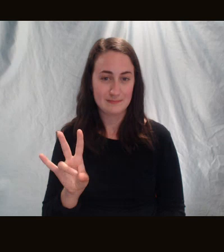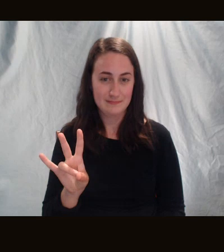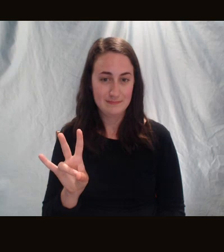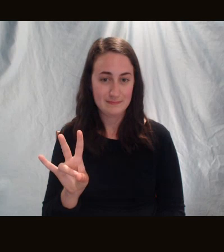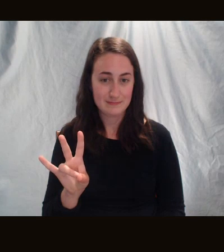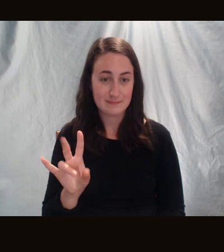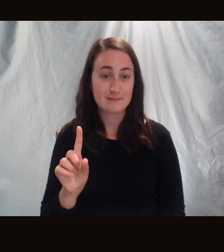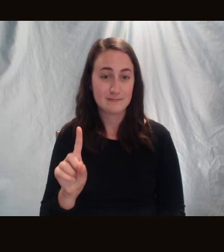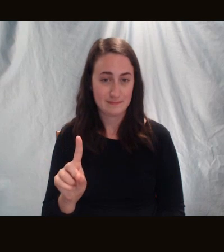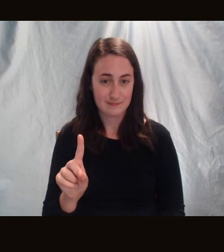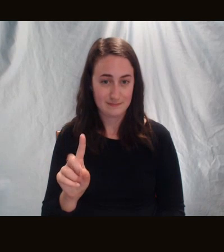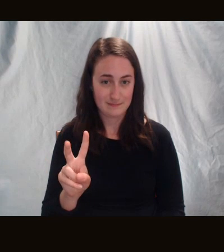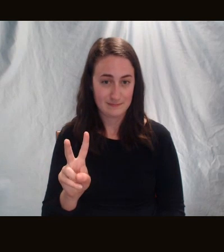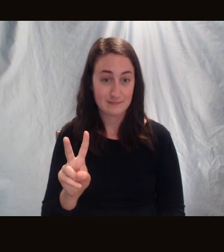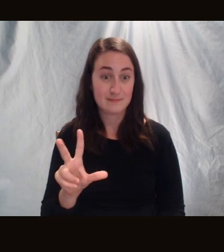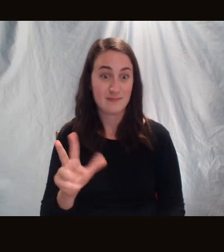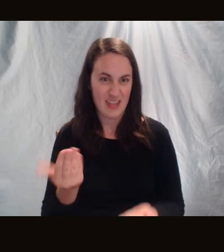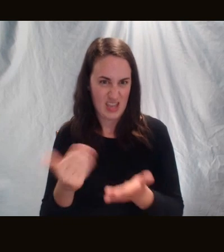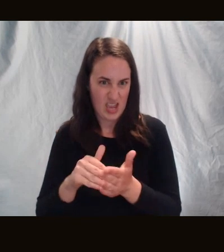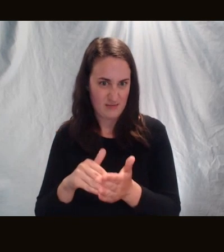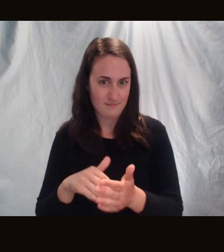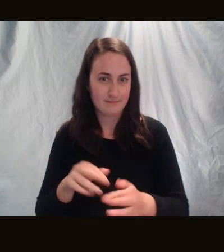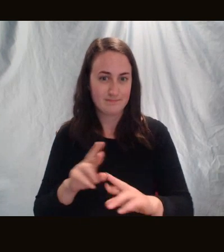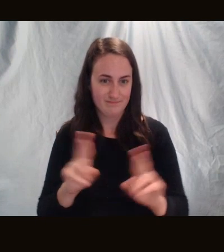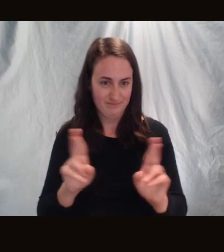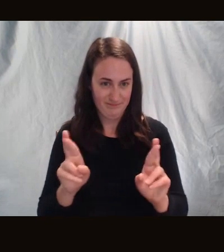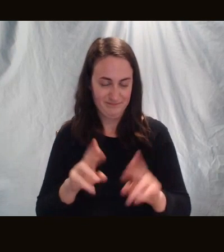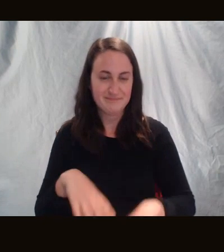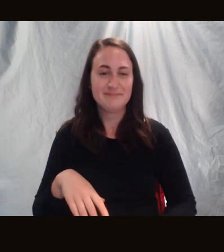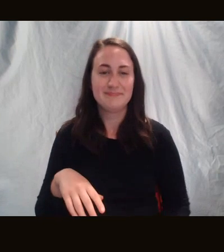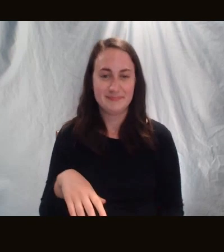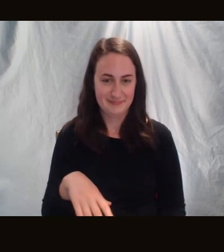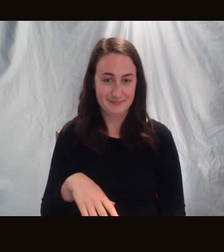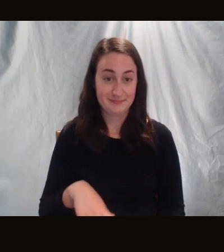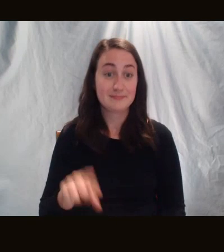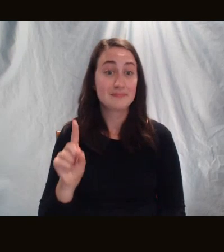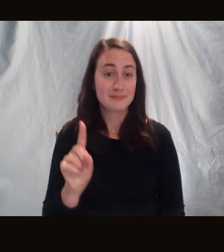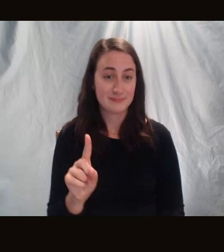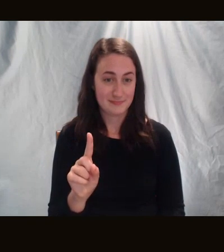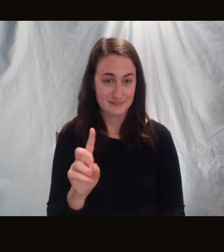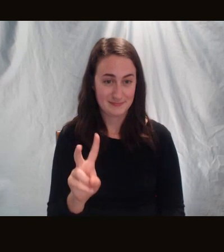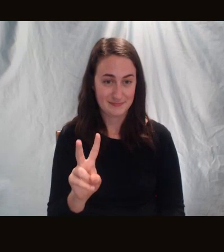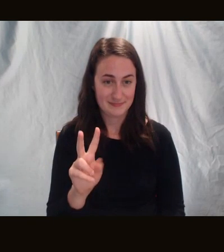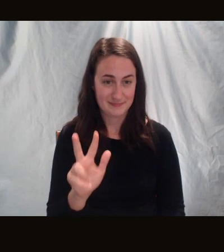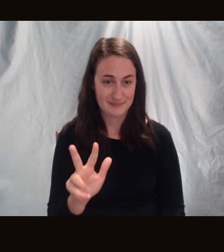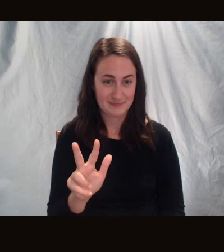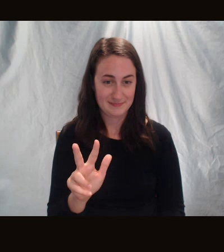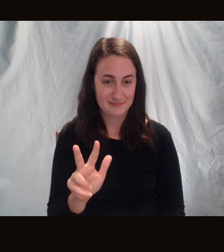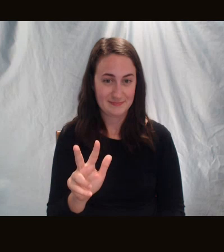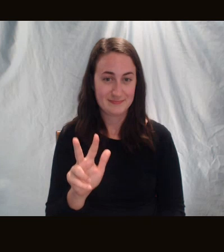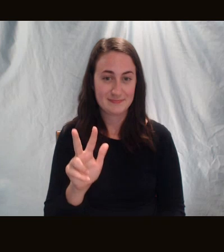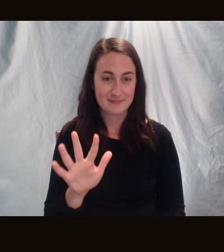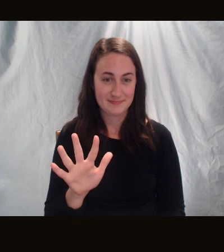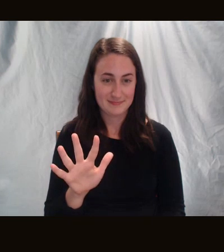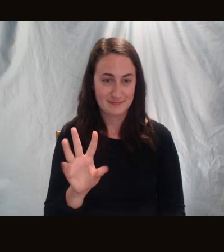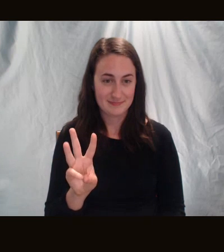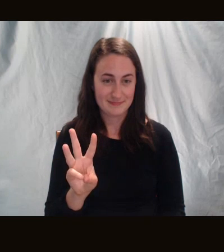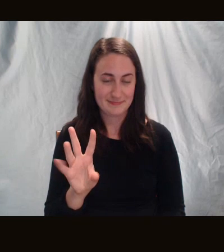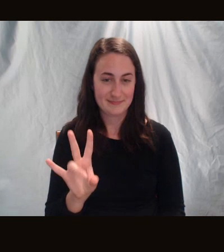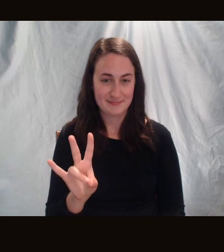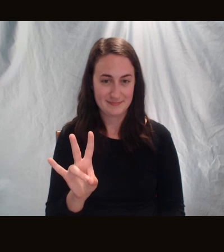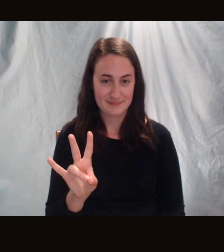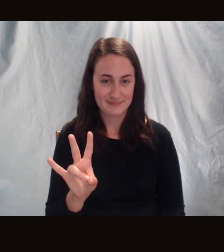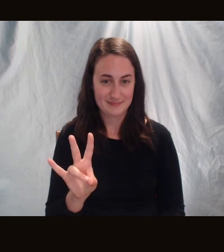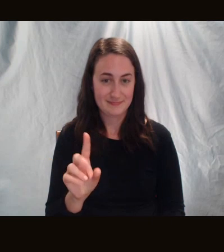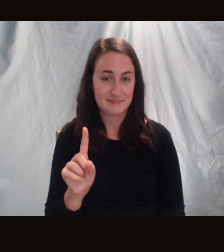6, 7. One more time. Slide back to the open. And here we go. 1, 2, 3. 5. Switch